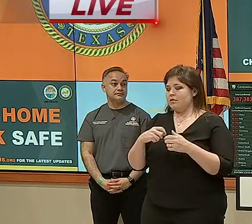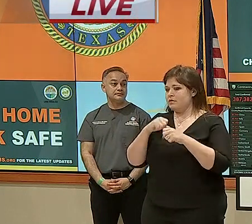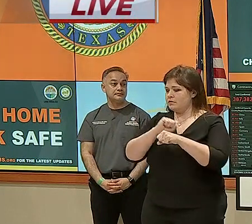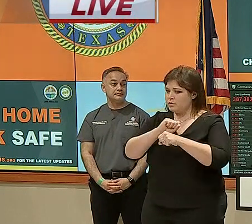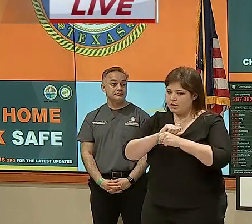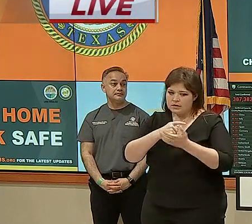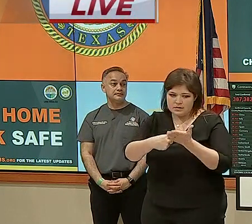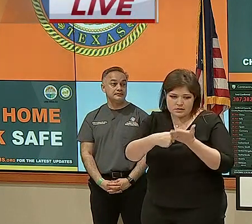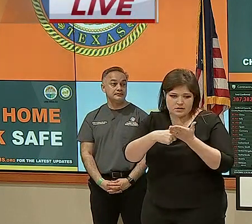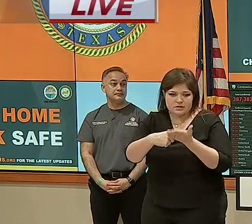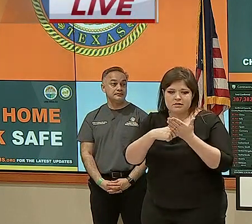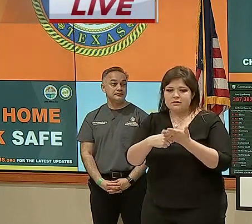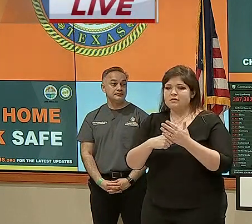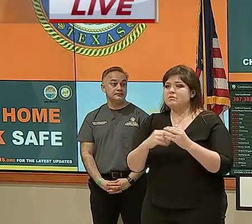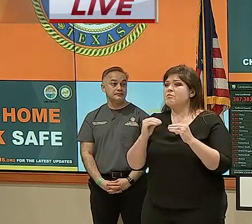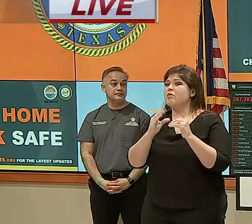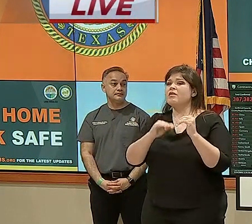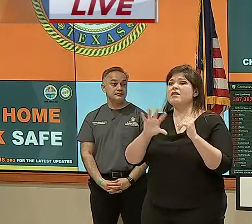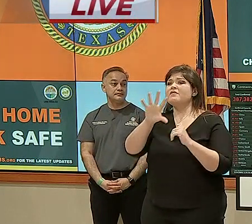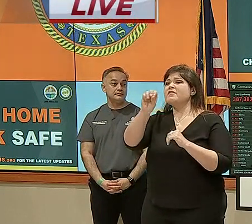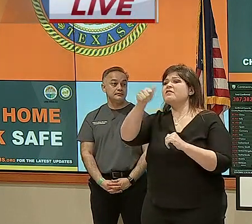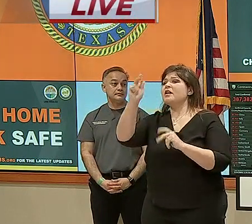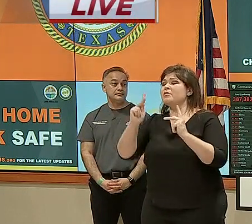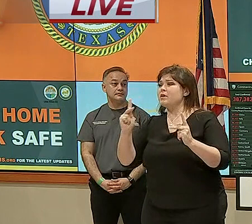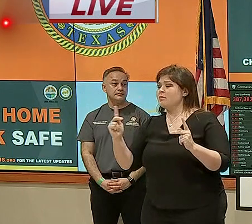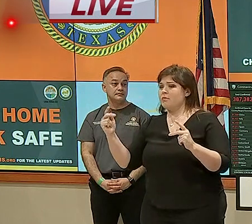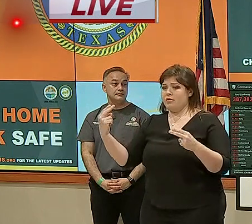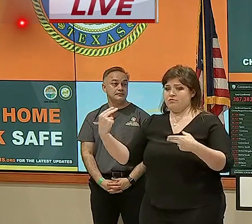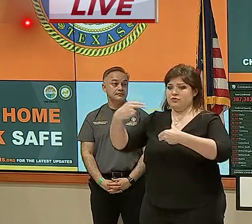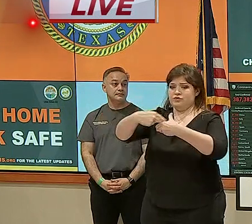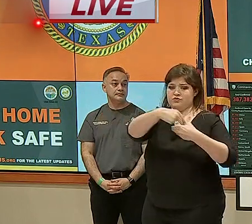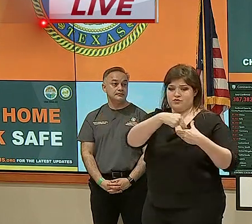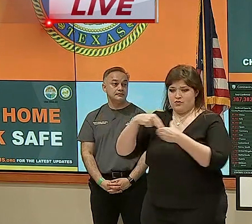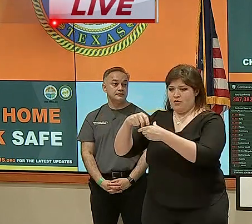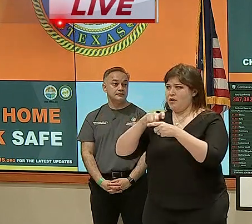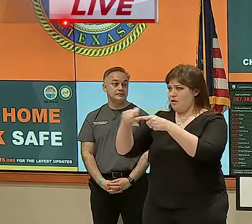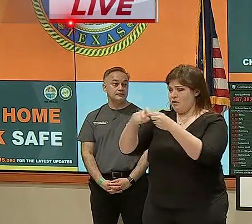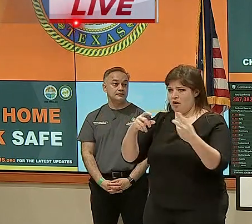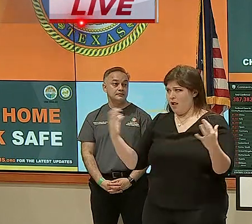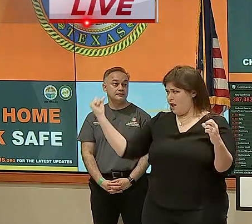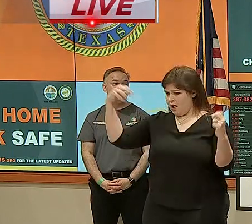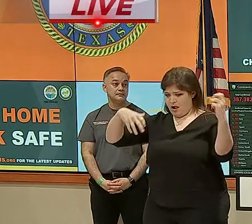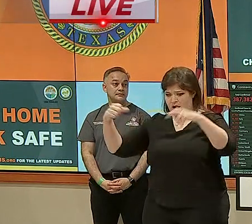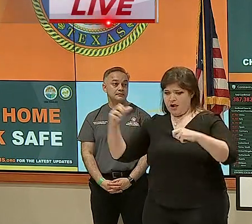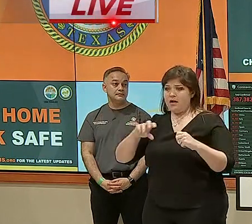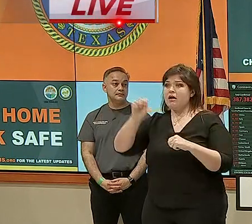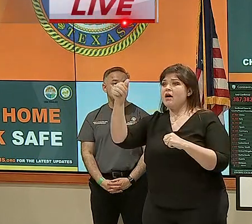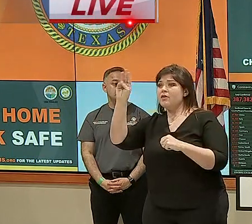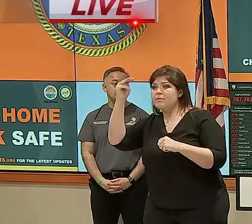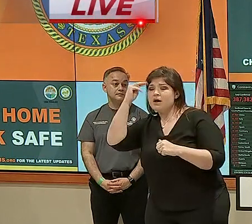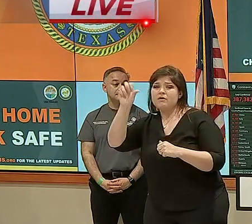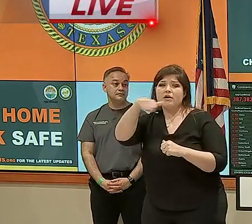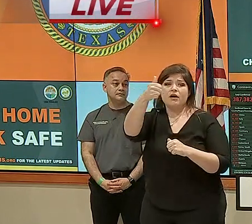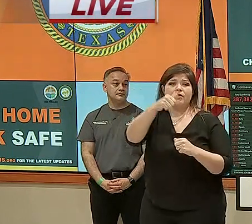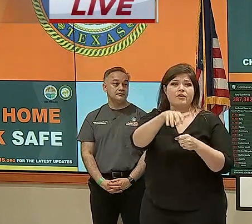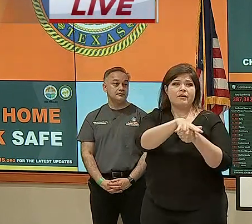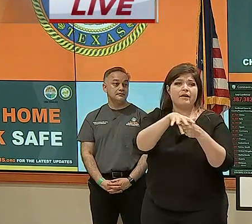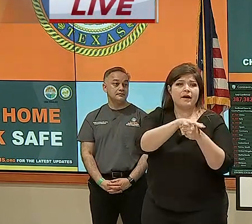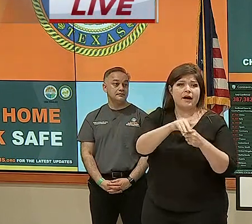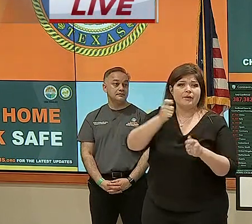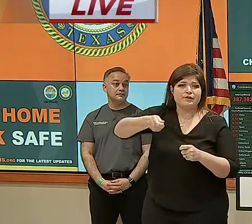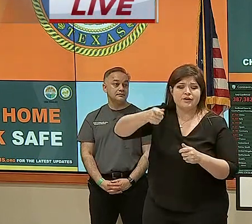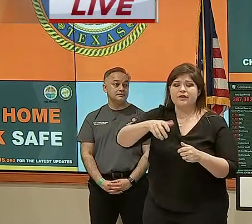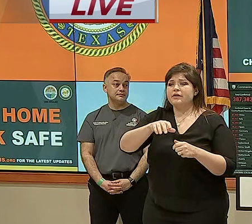were over 50 other individuals in our surrounding region, other mayors, other county judges, in which